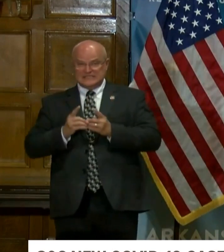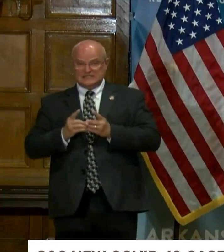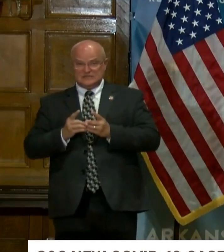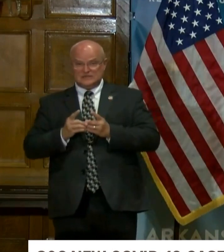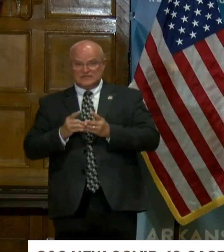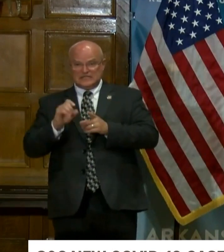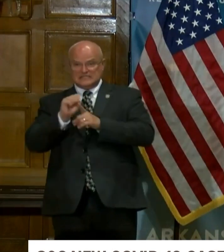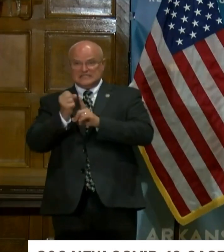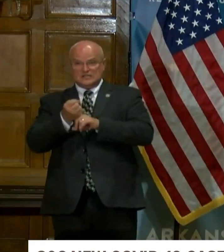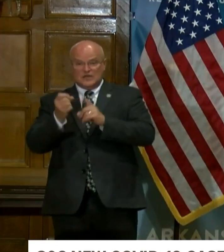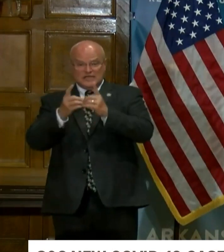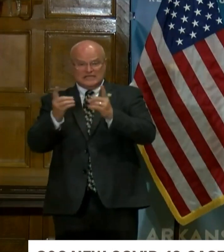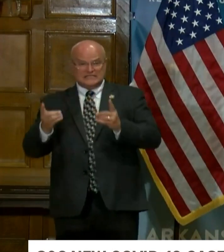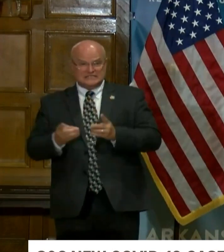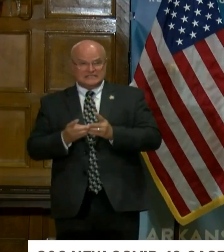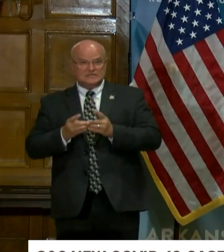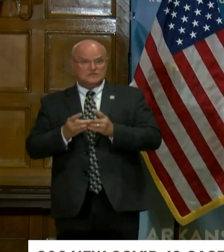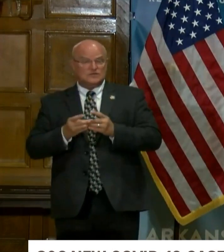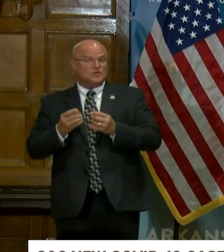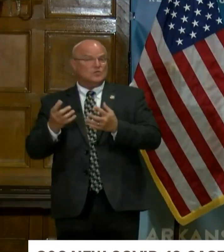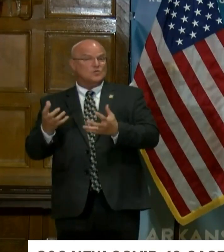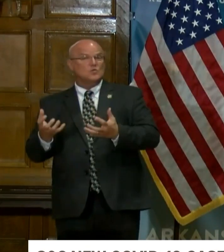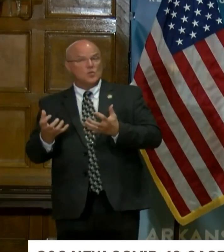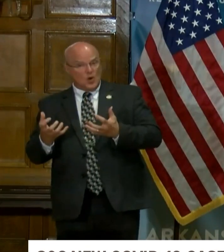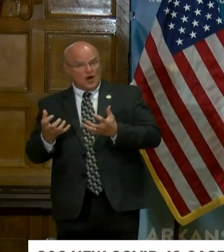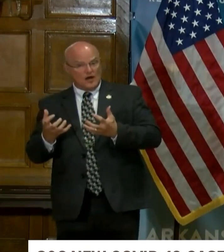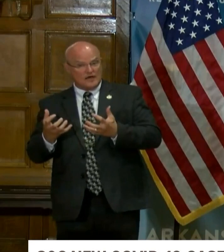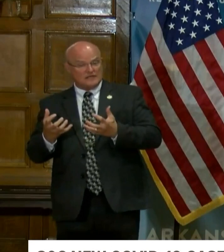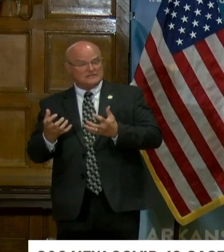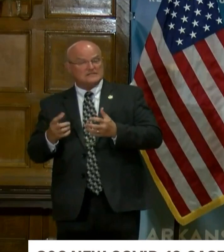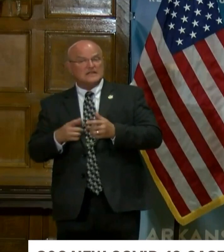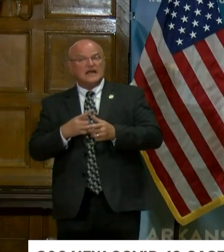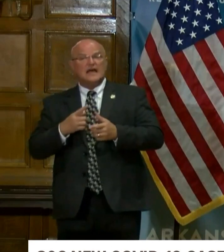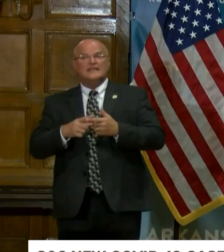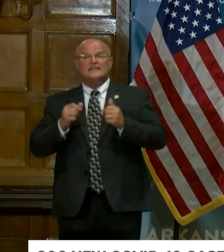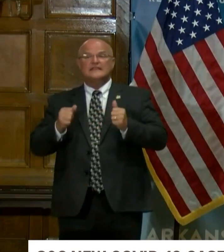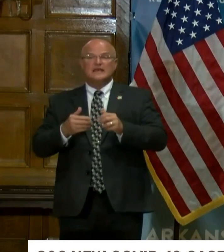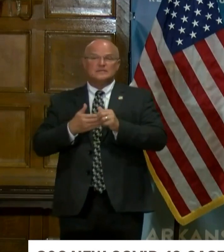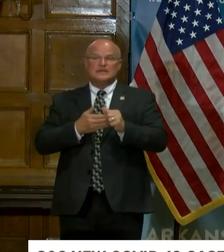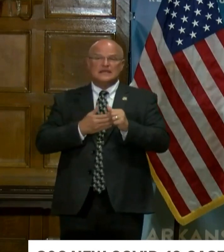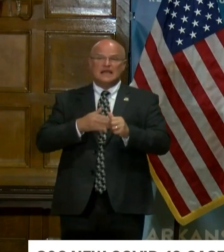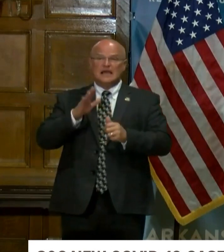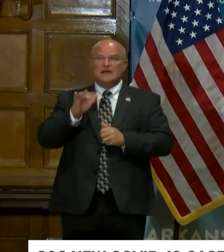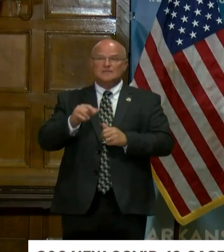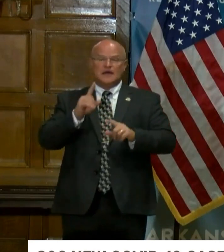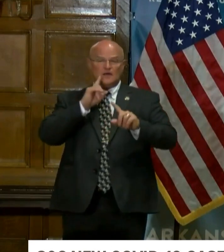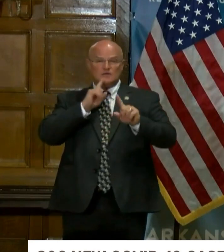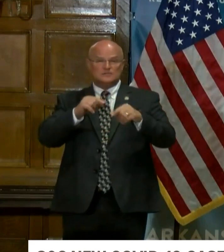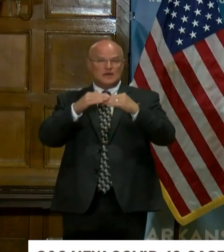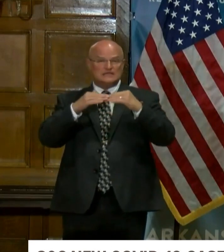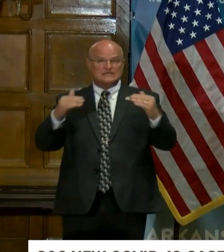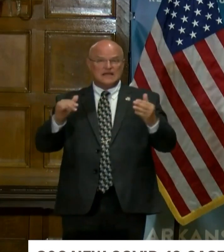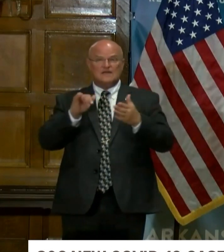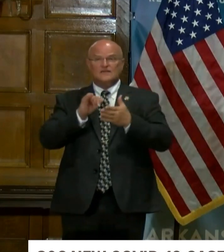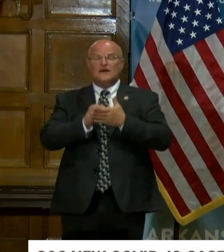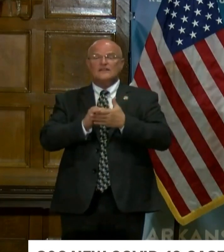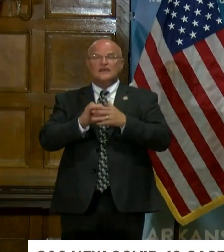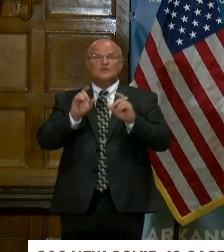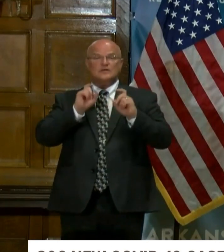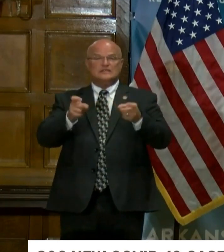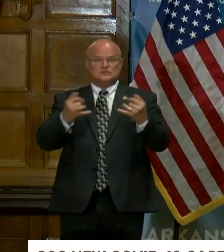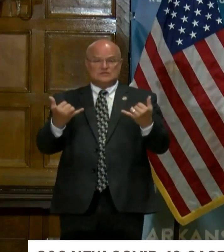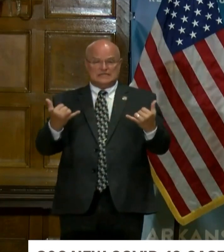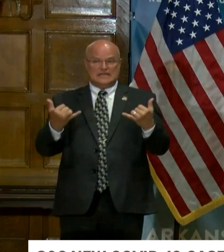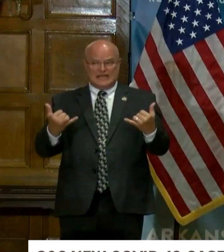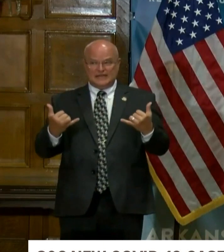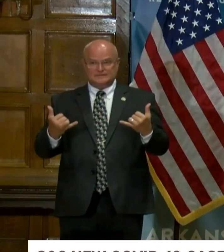and the situation in a district warrants such a move, then that can be guided by the response levels that we are issuing